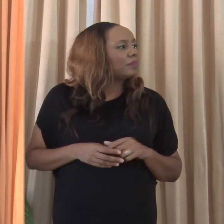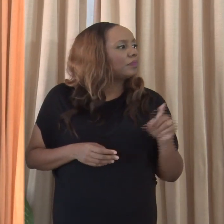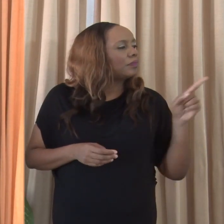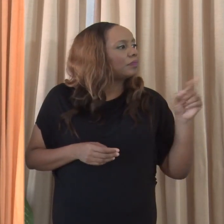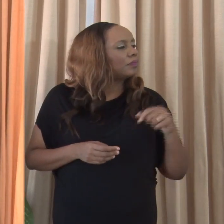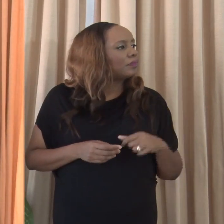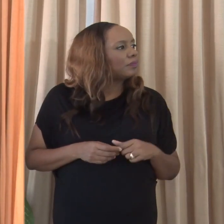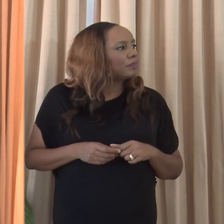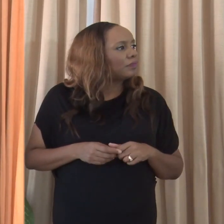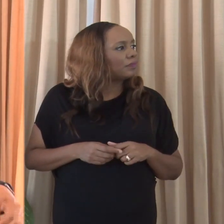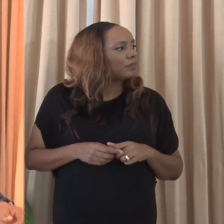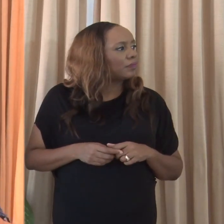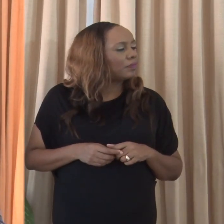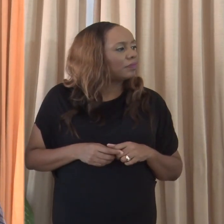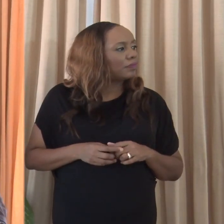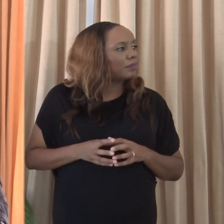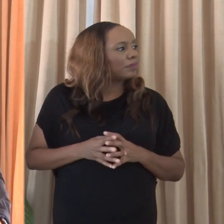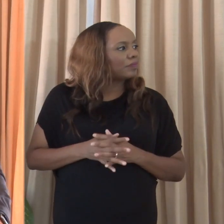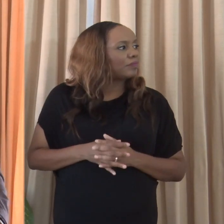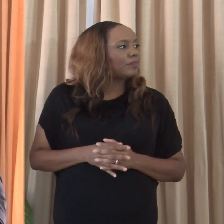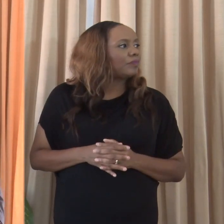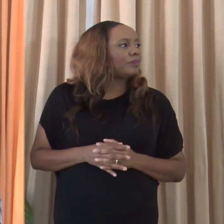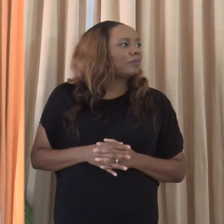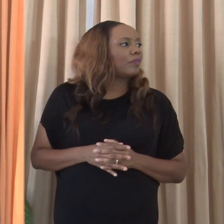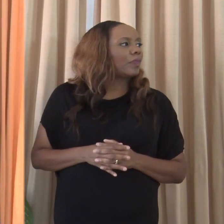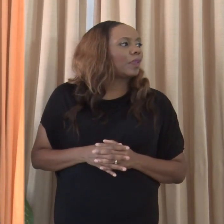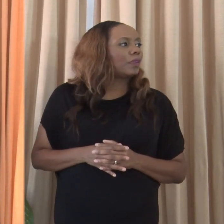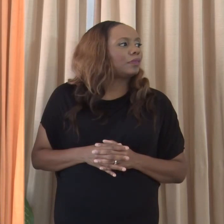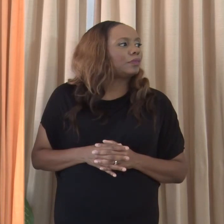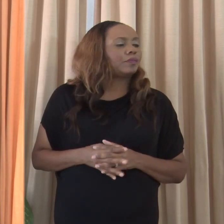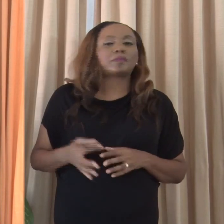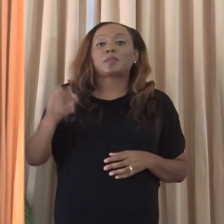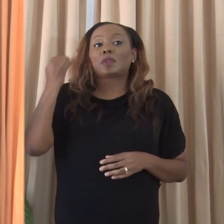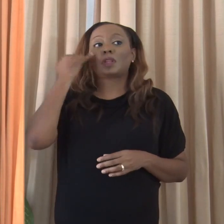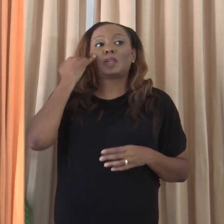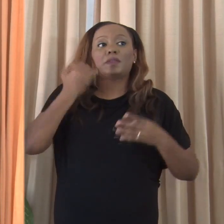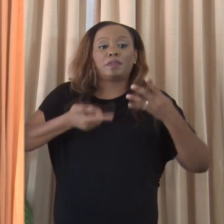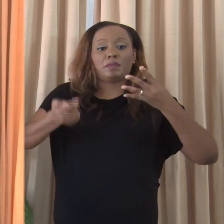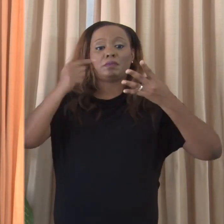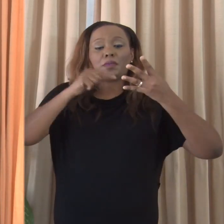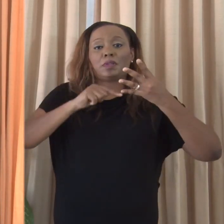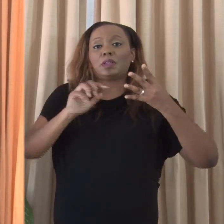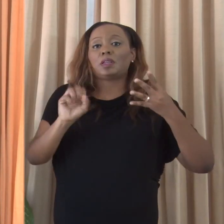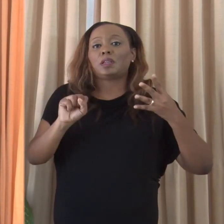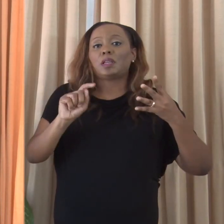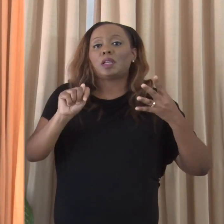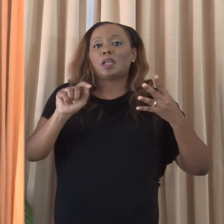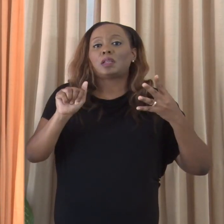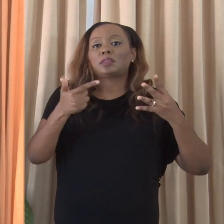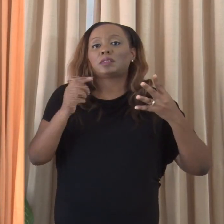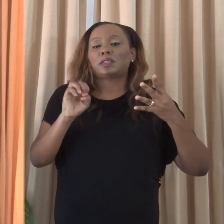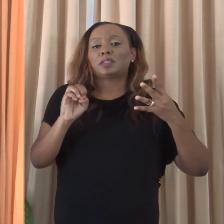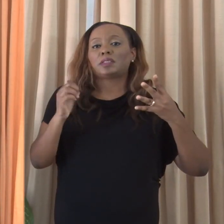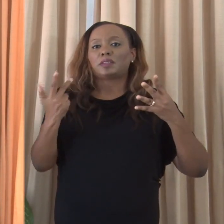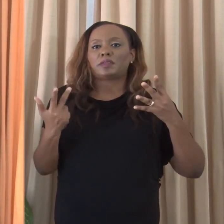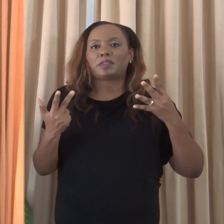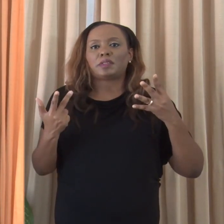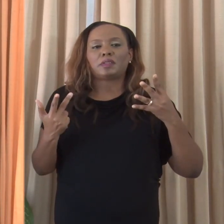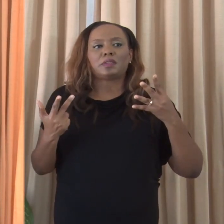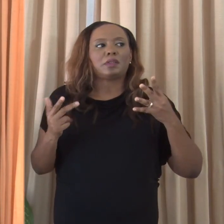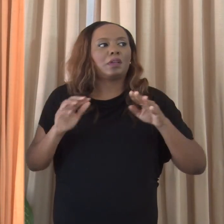If we move on to stage 3, God forbid, what does Barbados look like in terms of